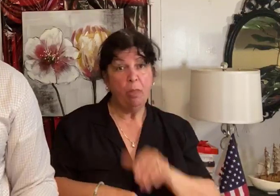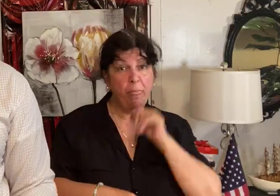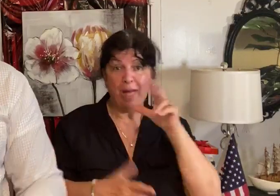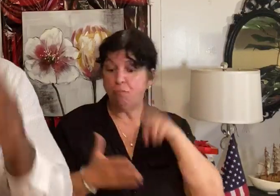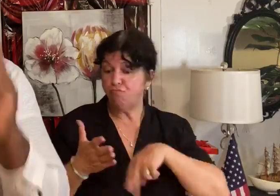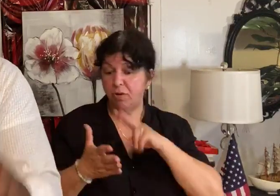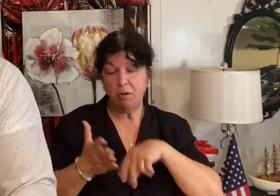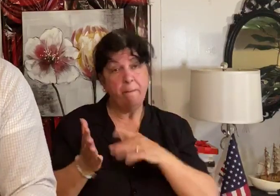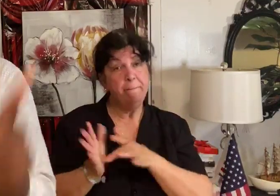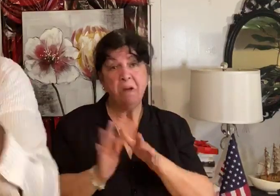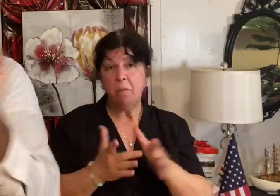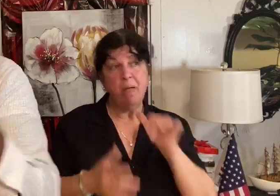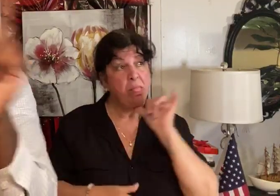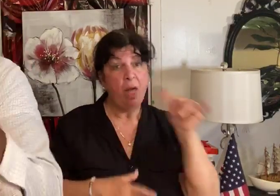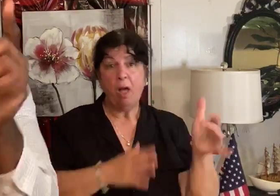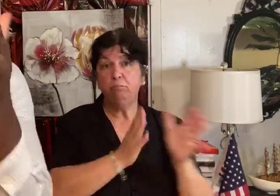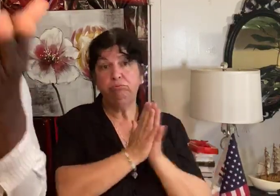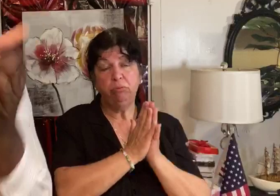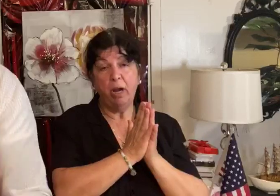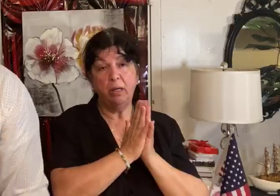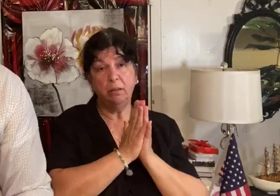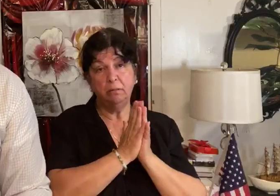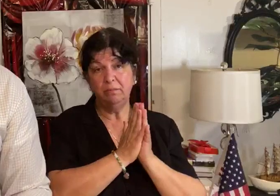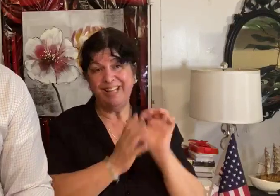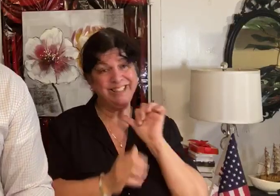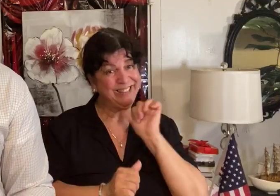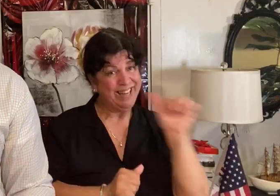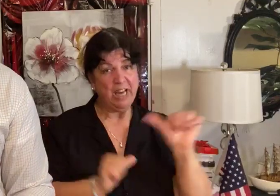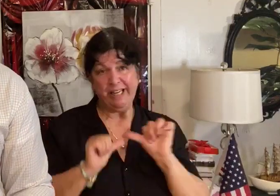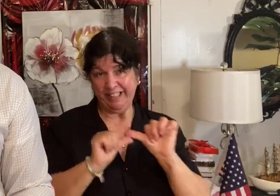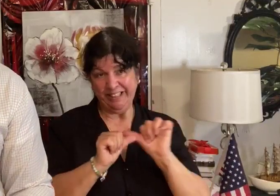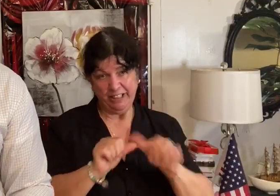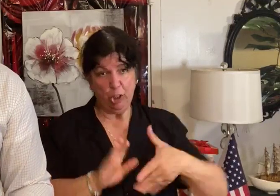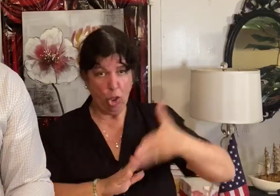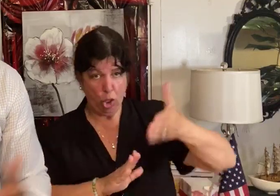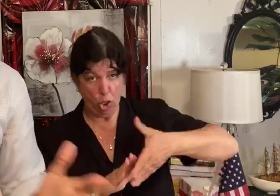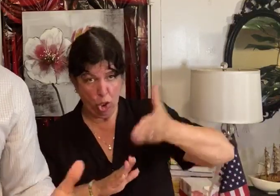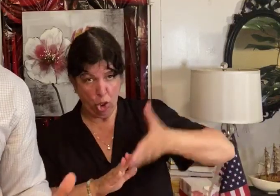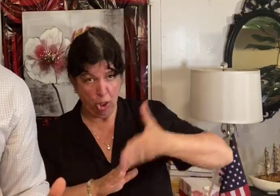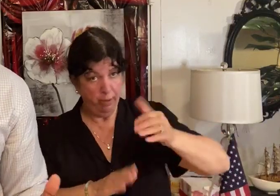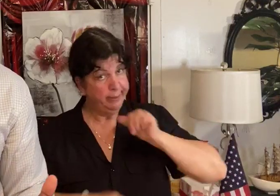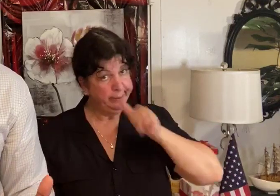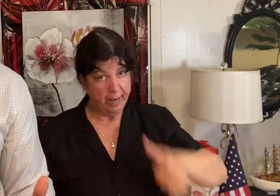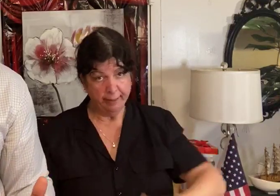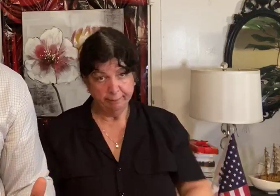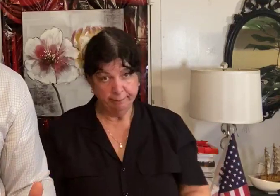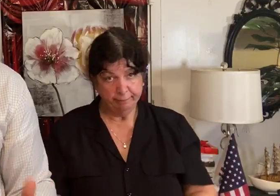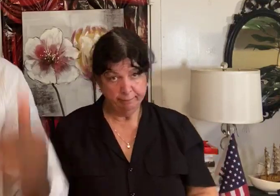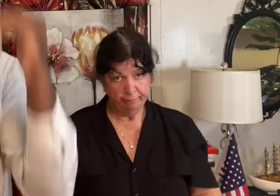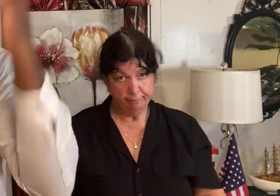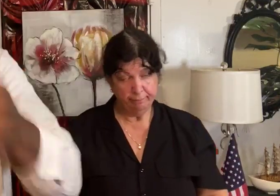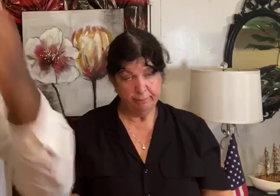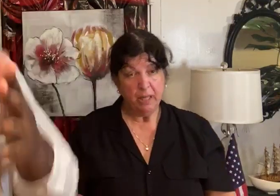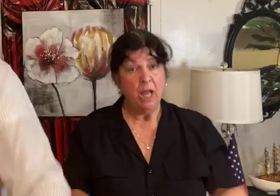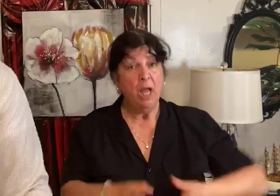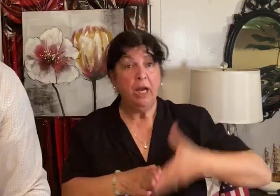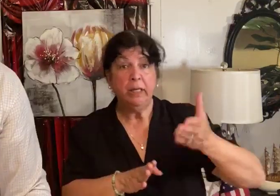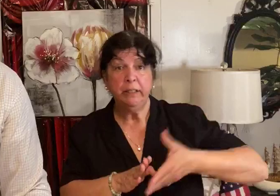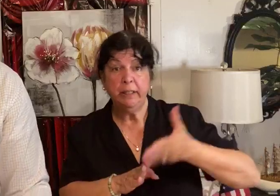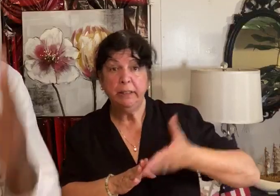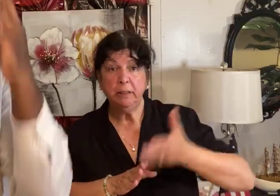reading your Bible, not praying, that's not continuing steadfastly, my friend. Just letting you know right now,